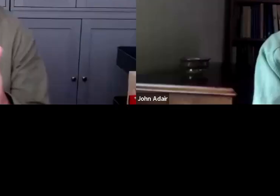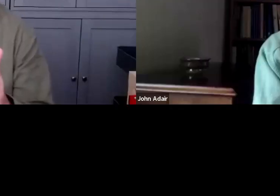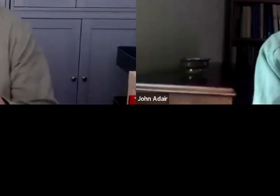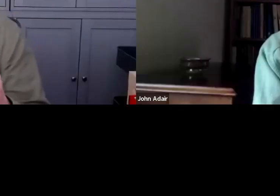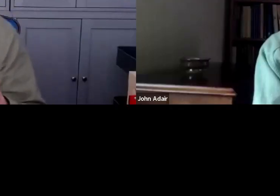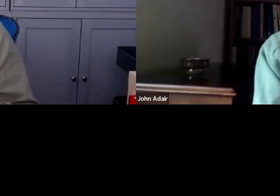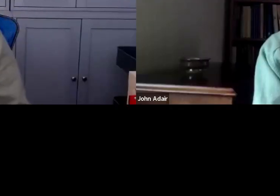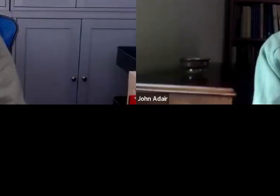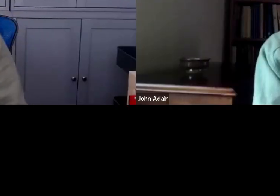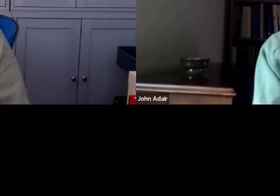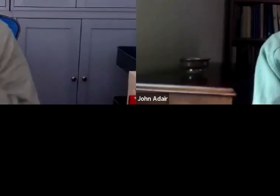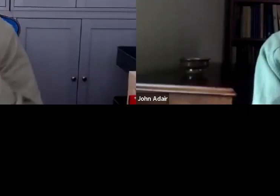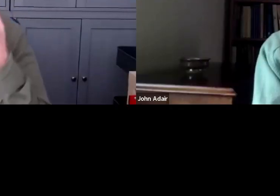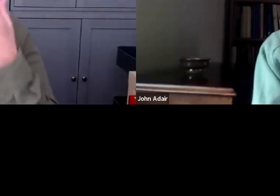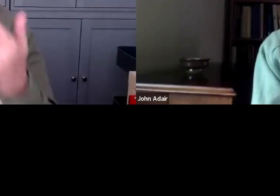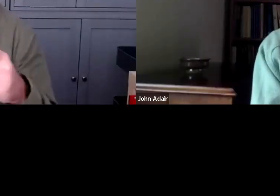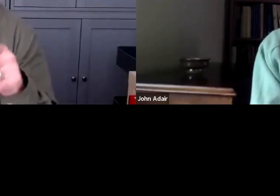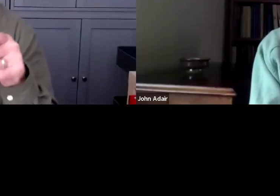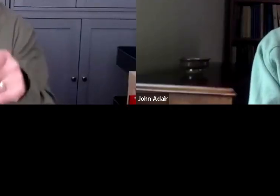Wonderful.